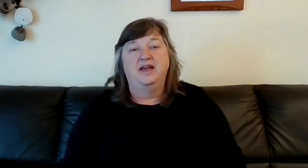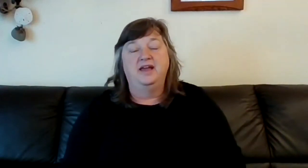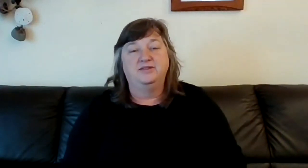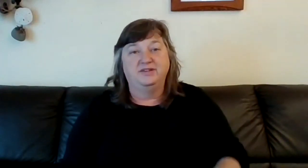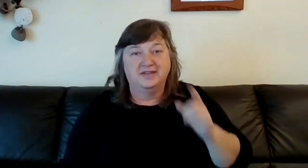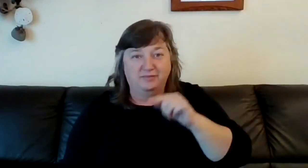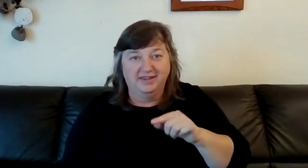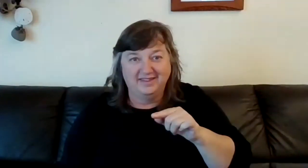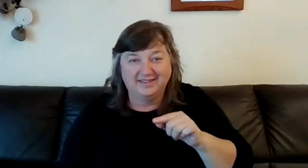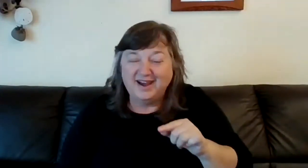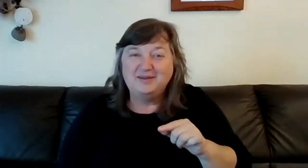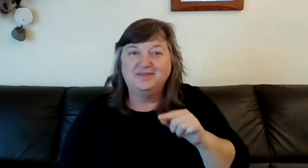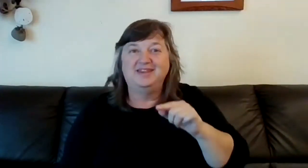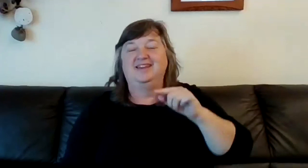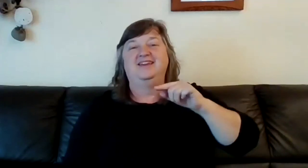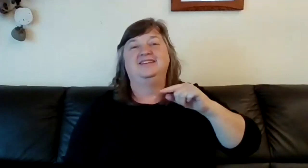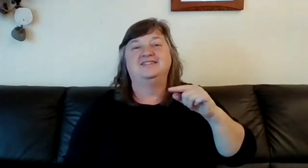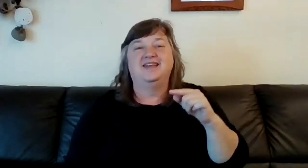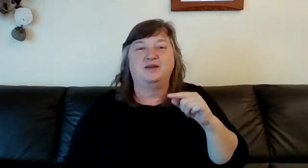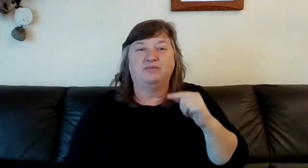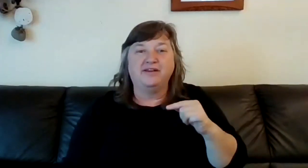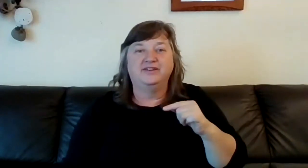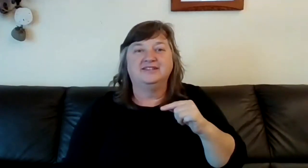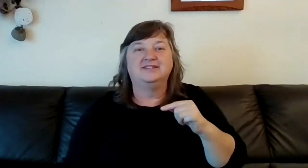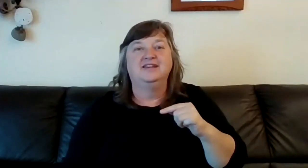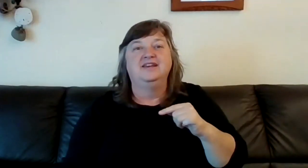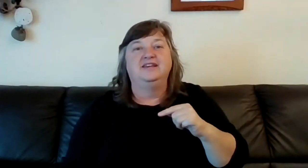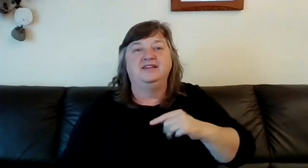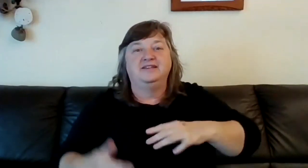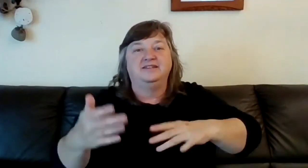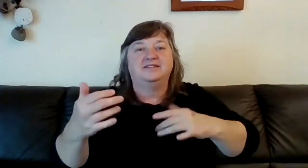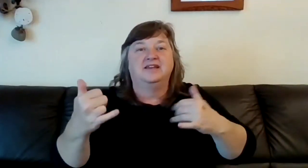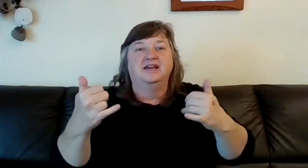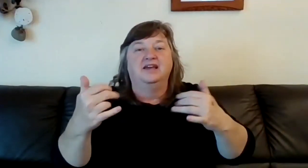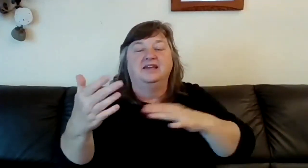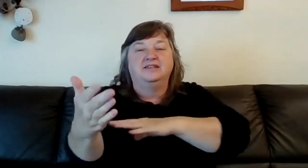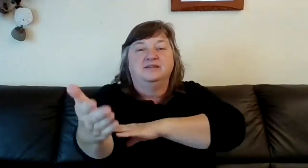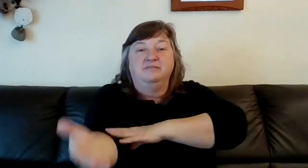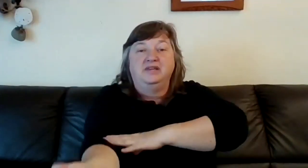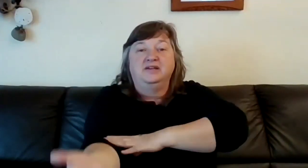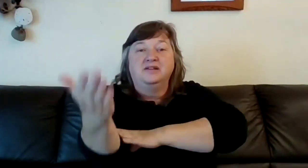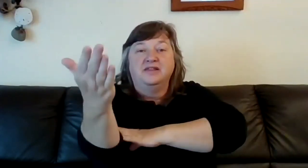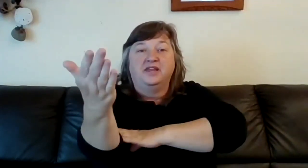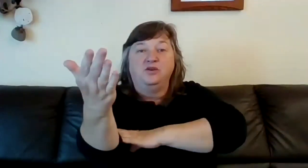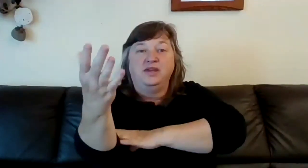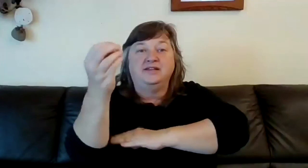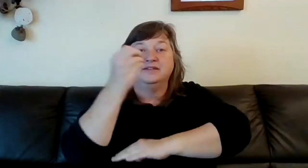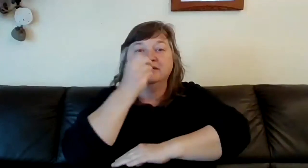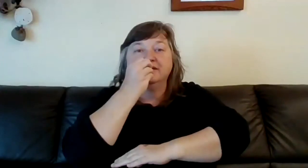And the reason I bring in the time thing is that breakfast is the meal that you eat in